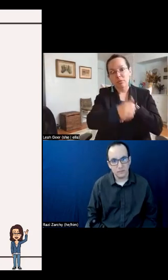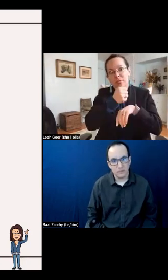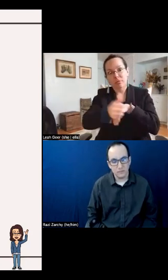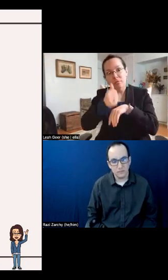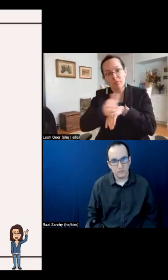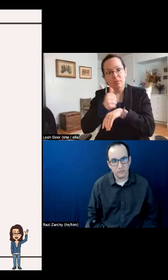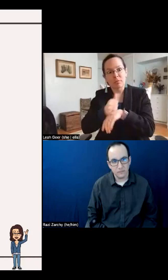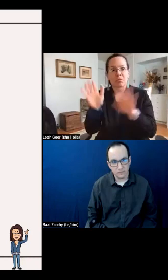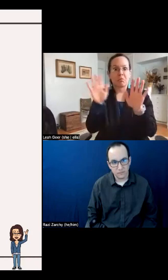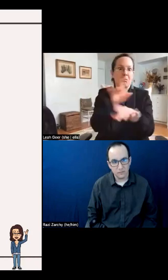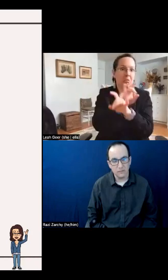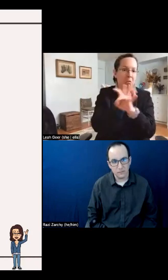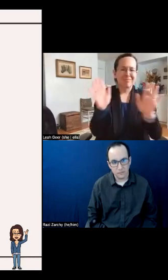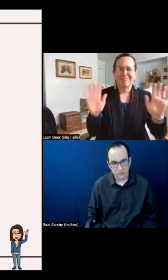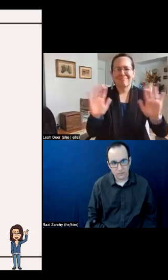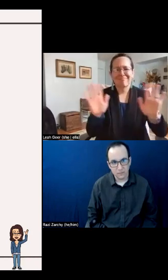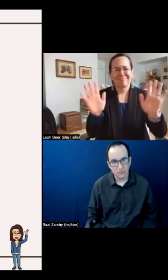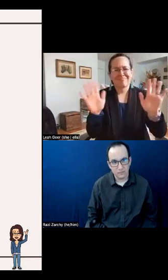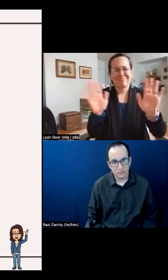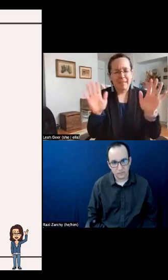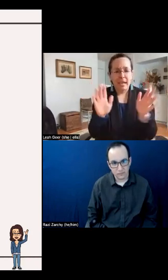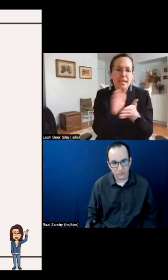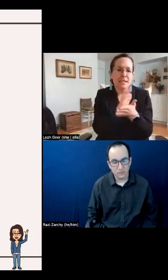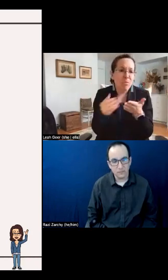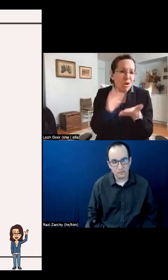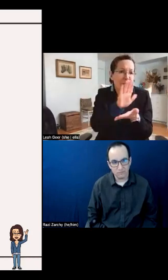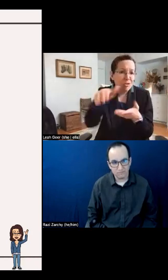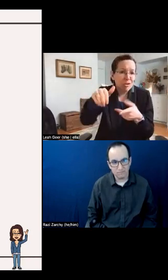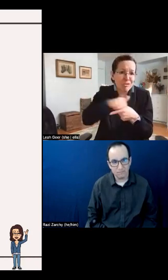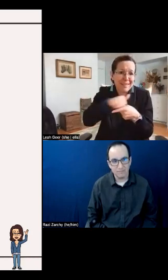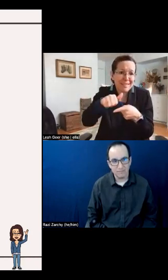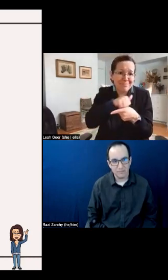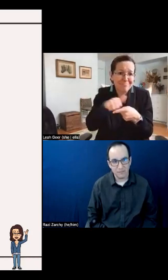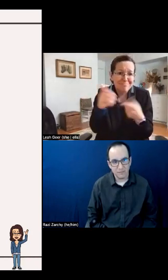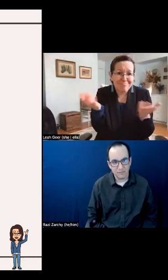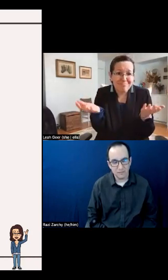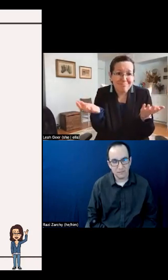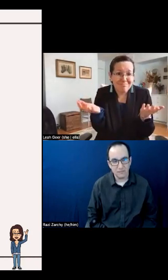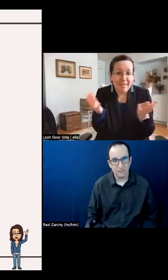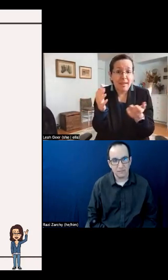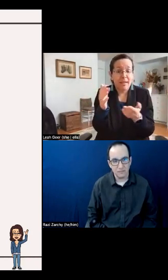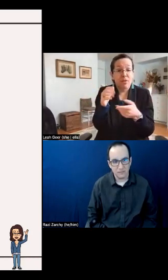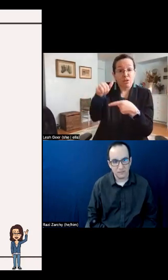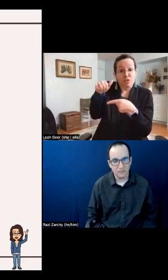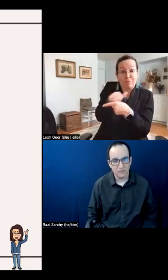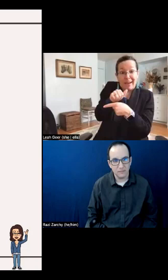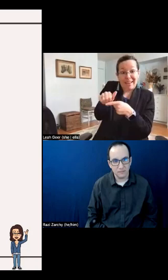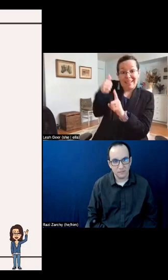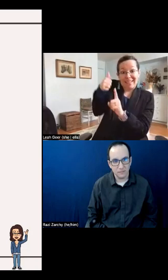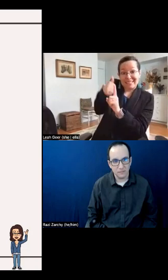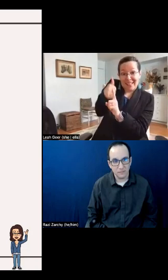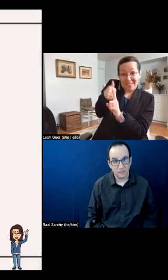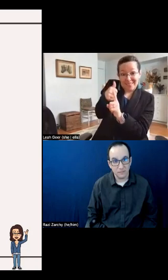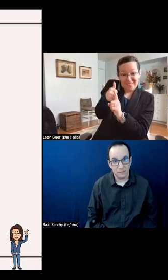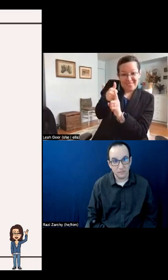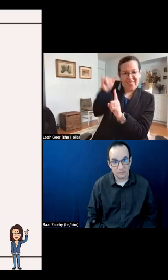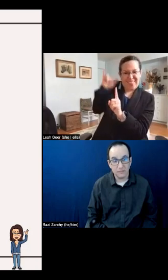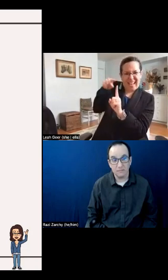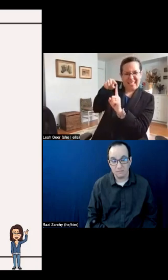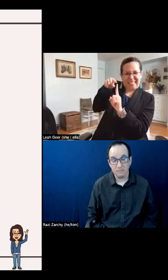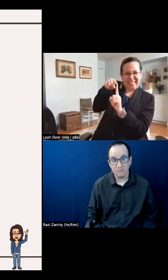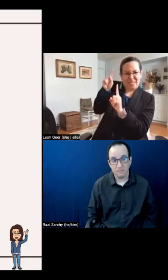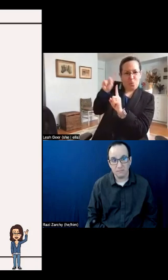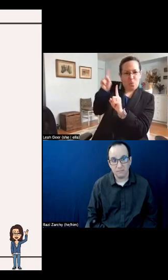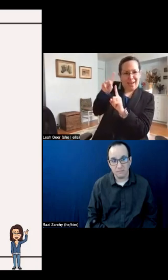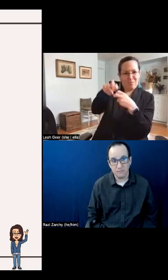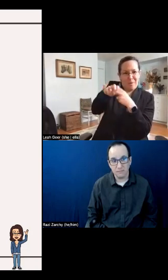modality is better. And we're not here to accuse. There's no blame game at all within our presentation. The goal here